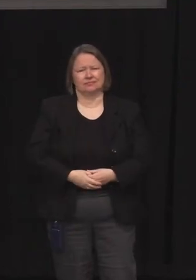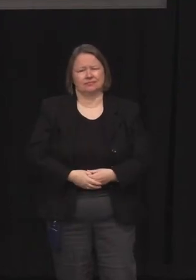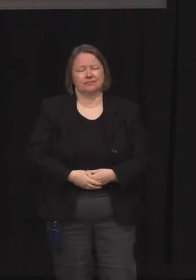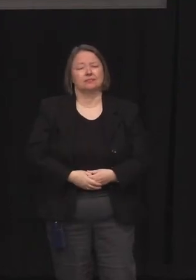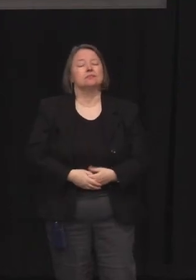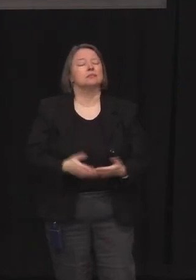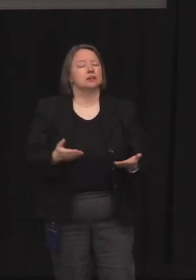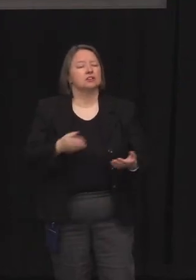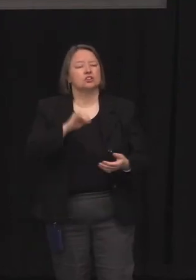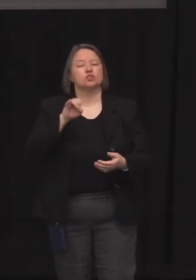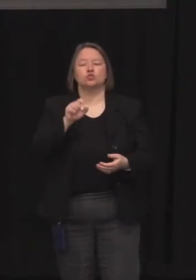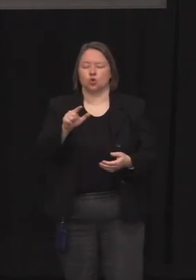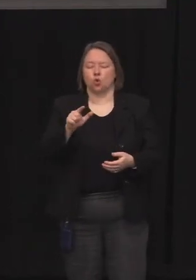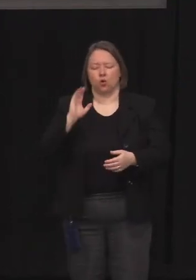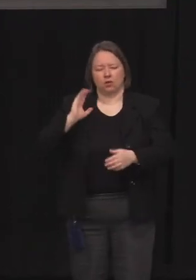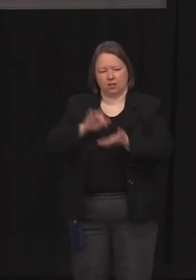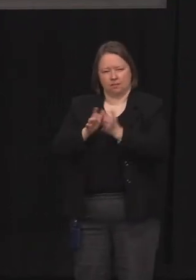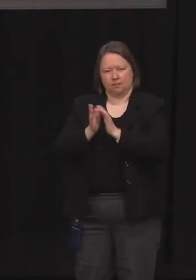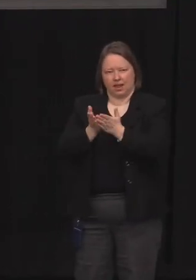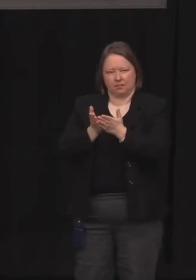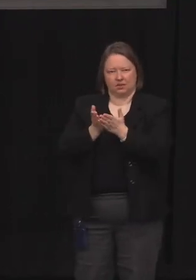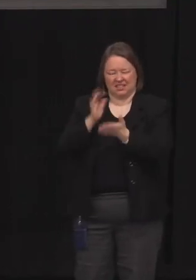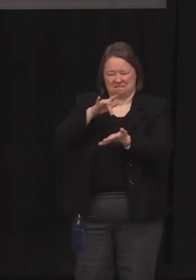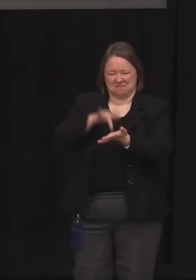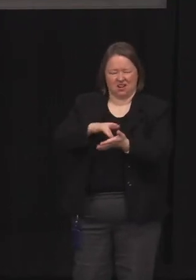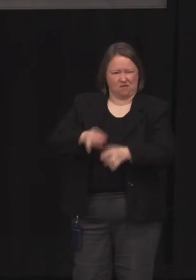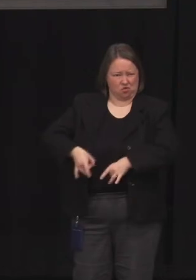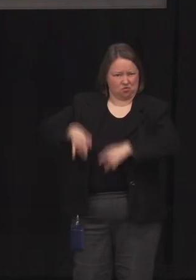But here's Joel in the midst of this crisis.